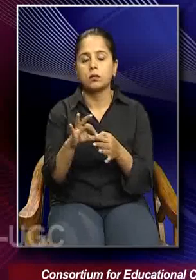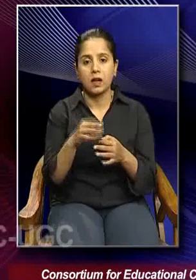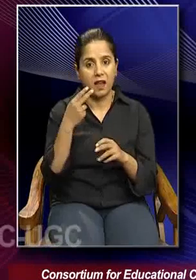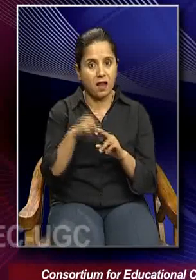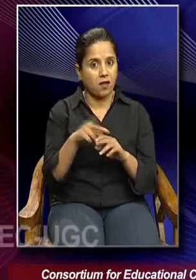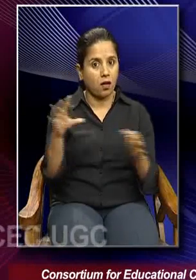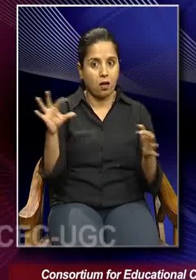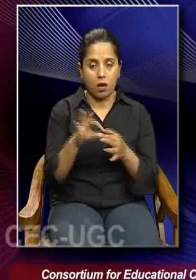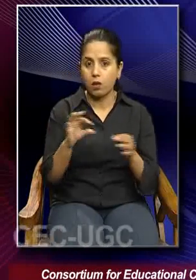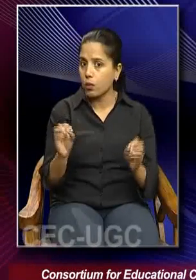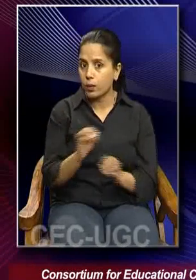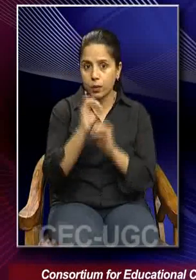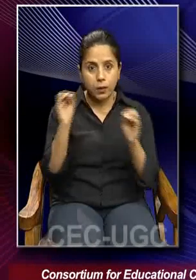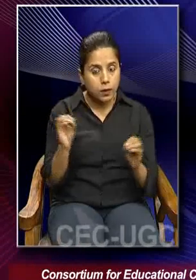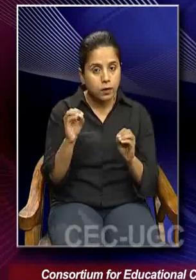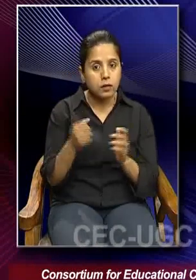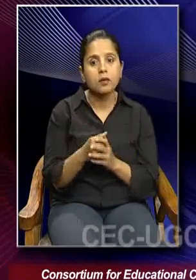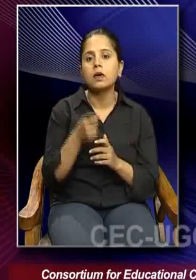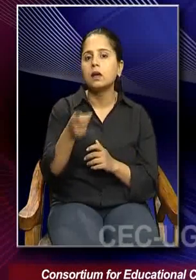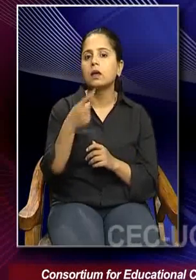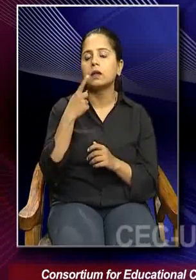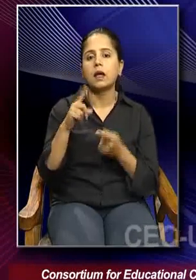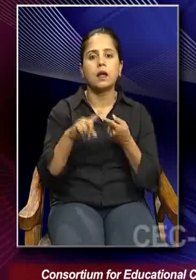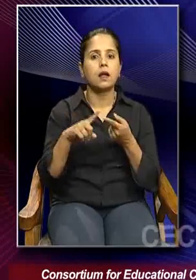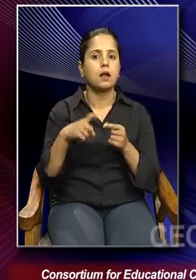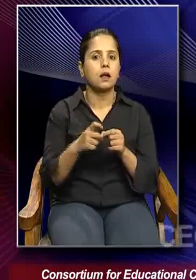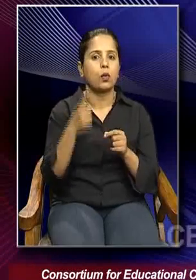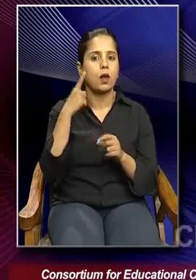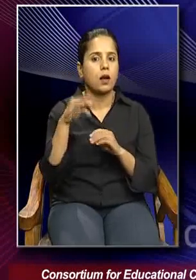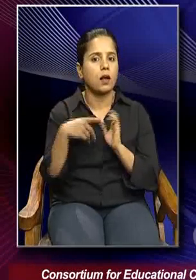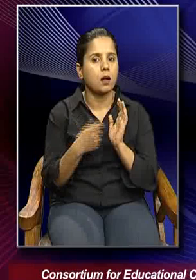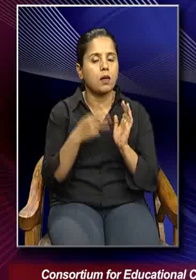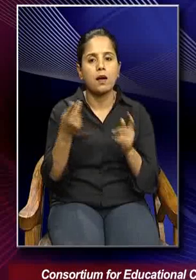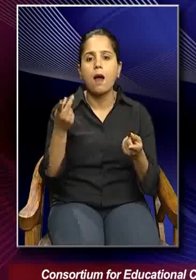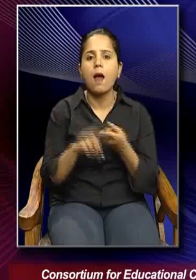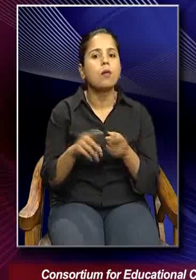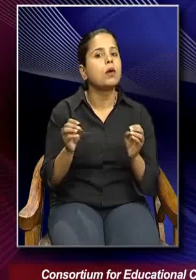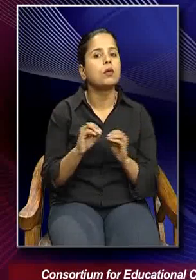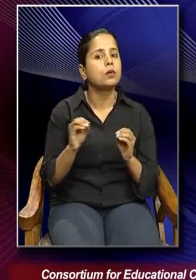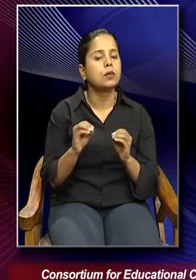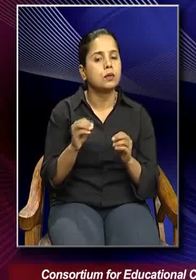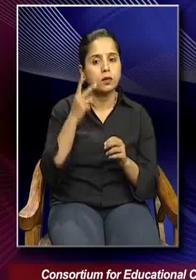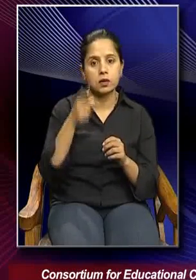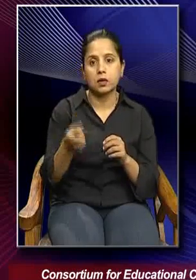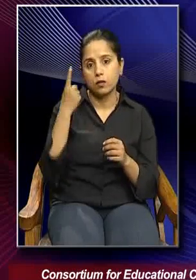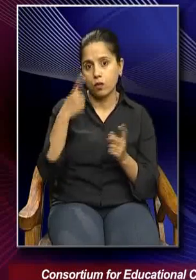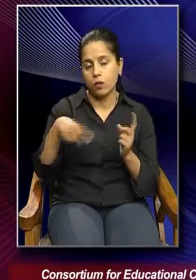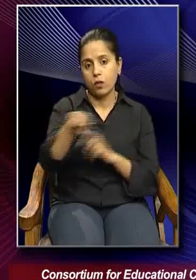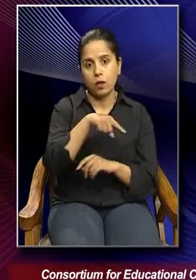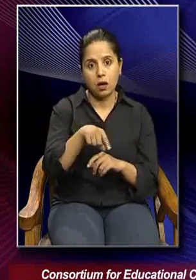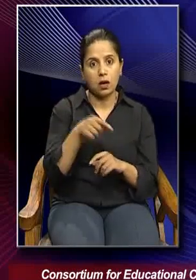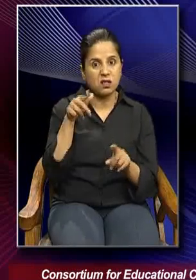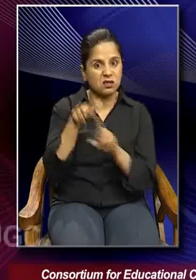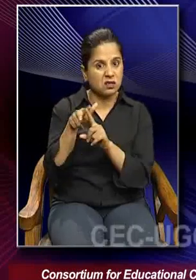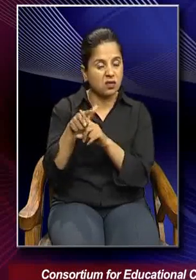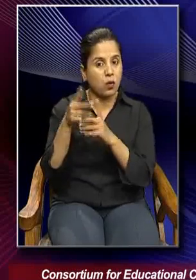no contact, this equilibrium won't be disturbed. So this, in order for it to get